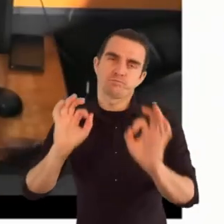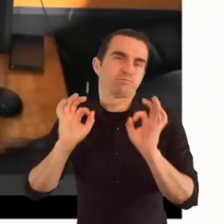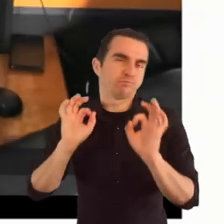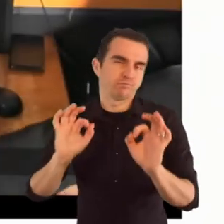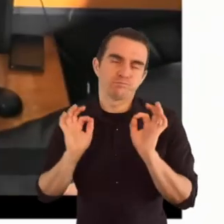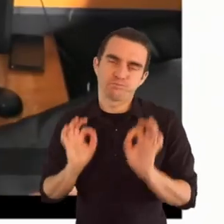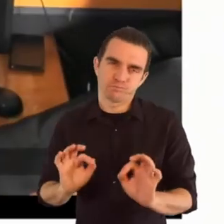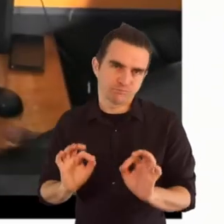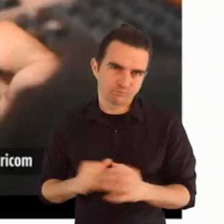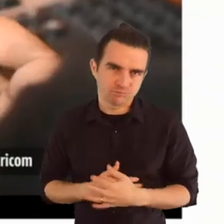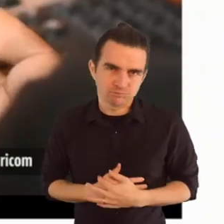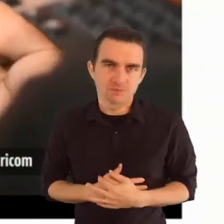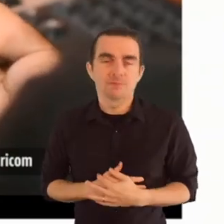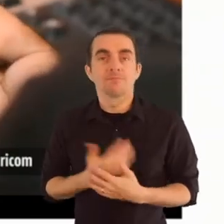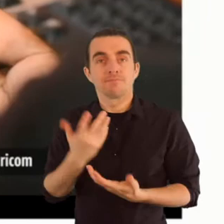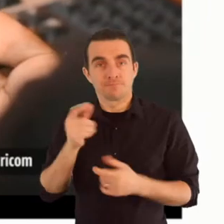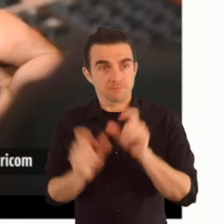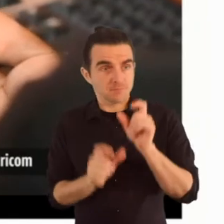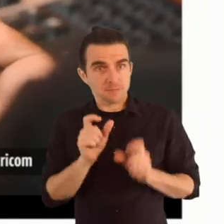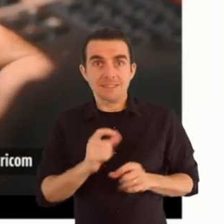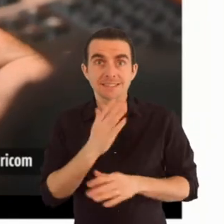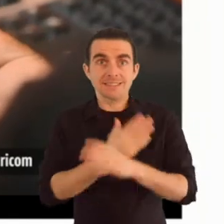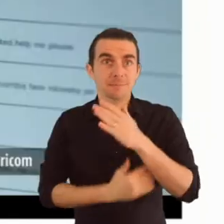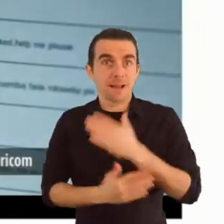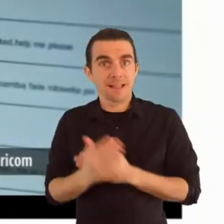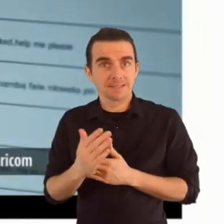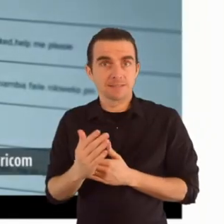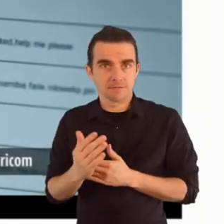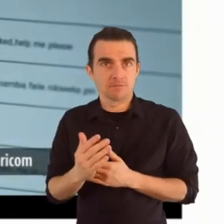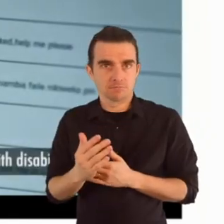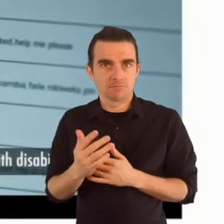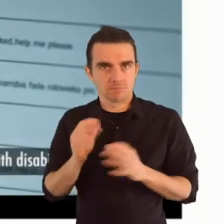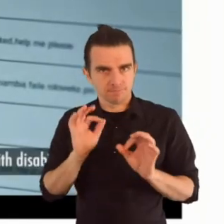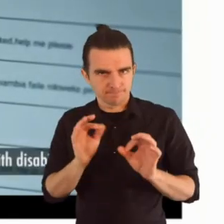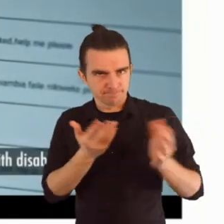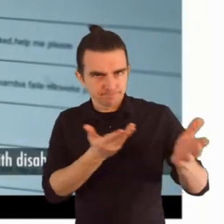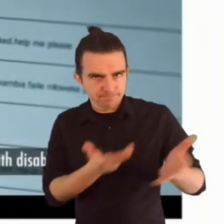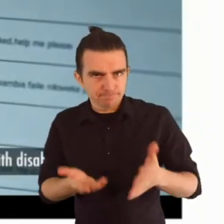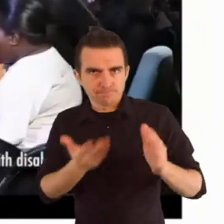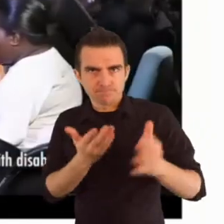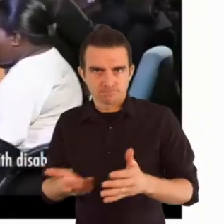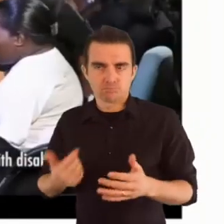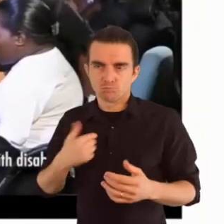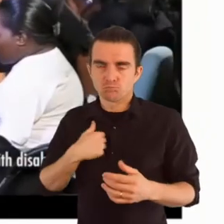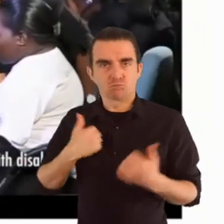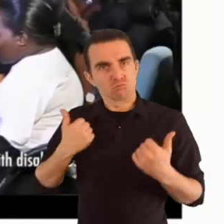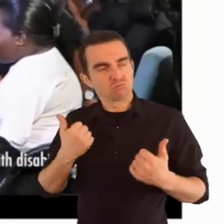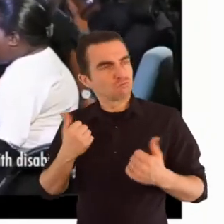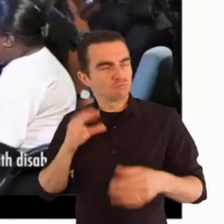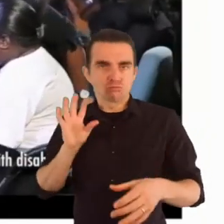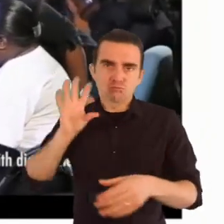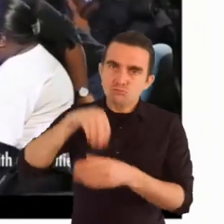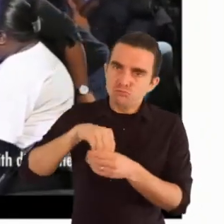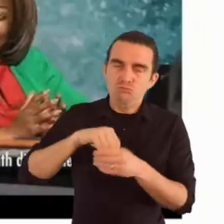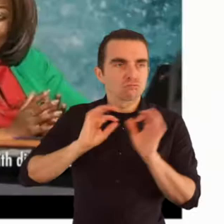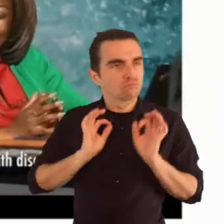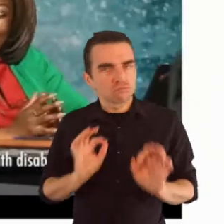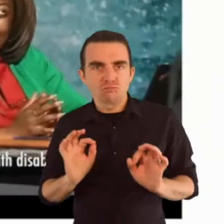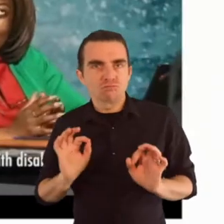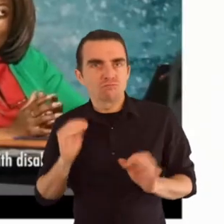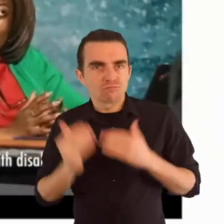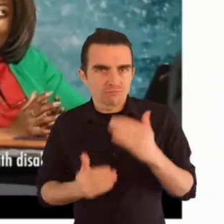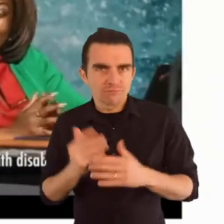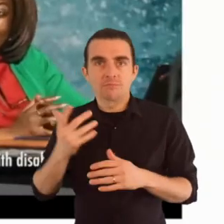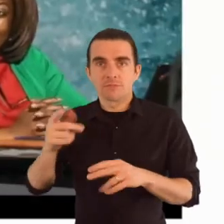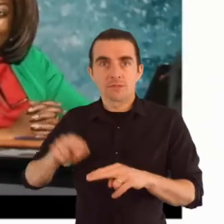has been great. It's very easy to work in Safaricom. They make sure that we, as a person